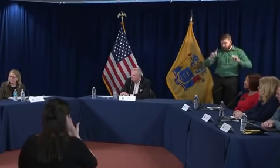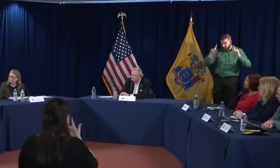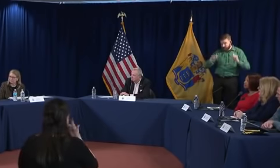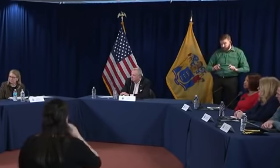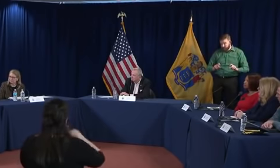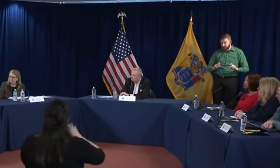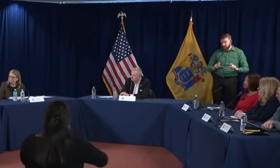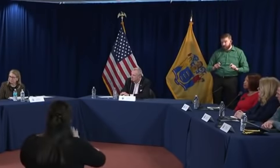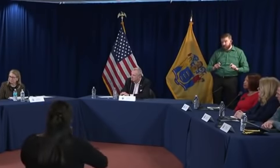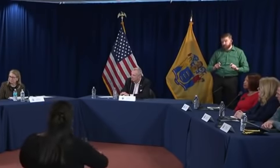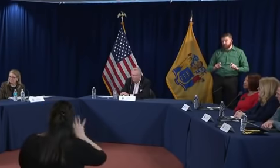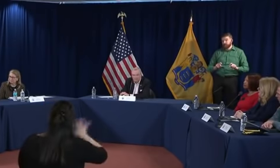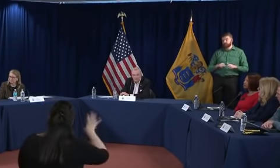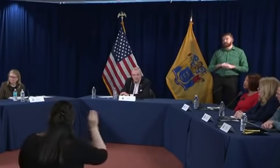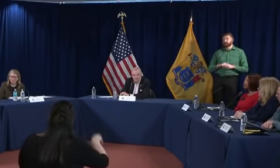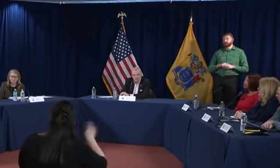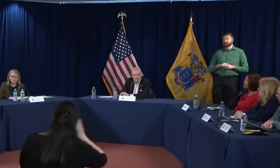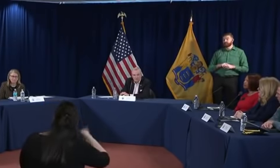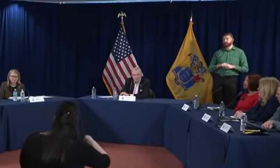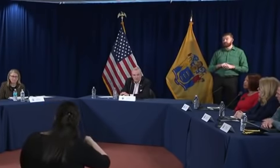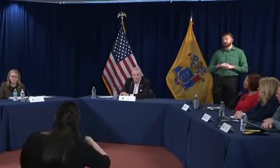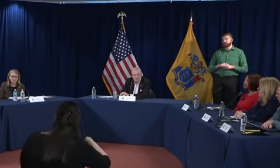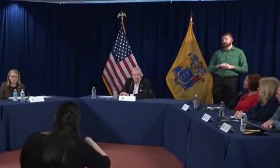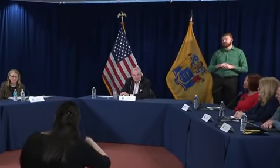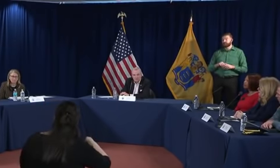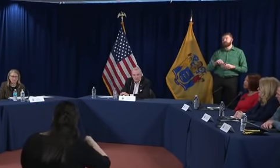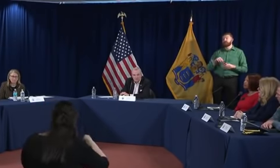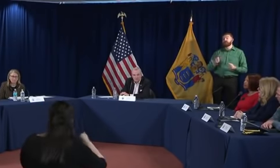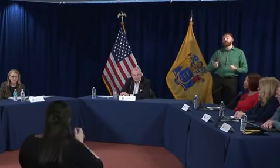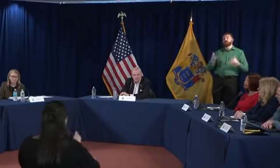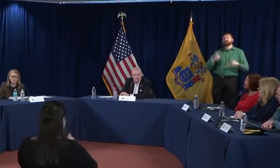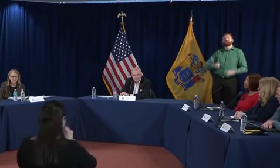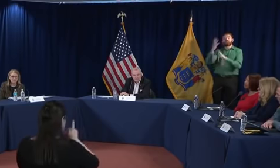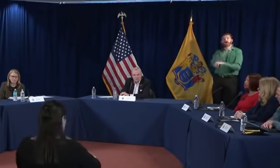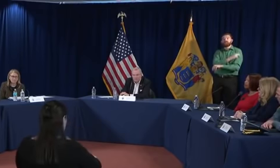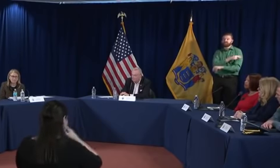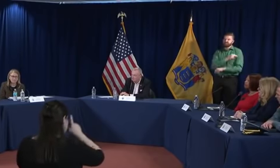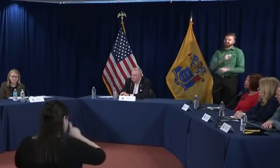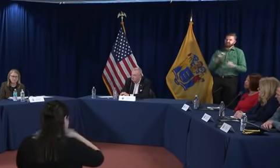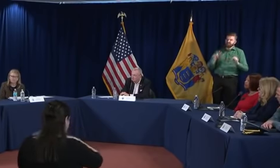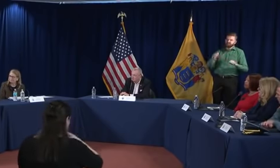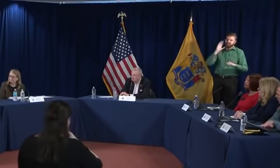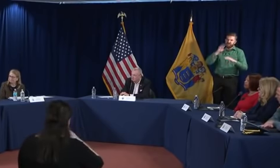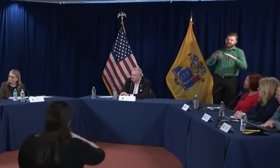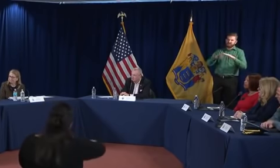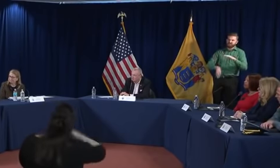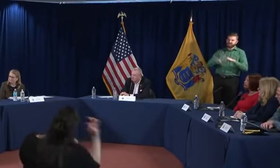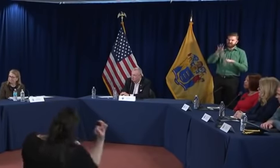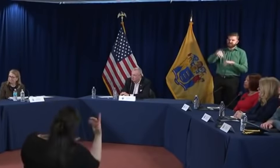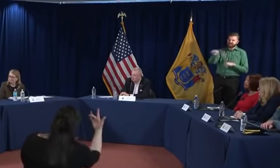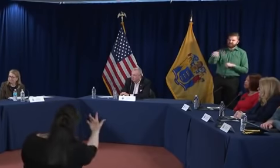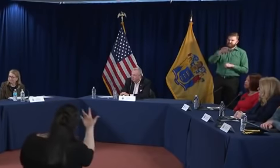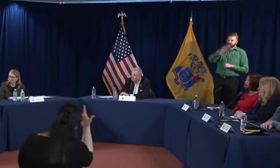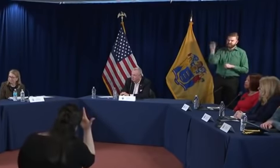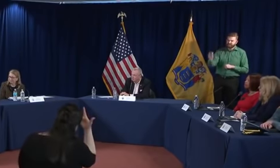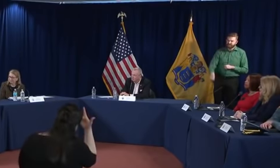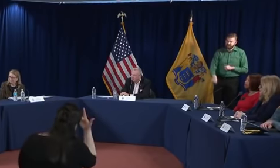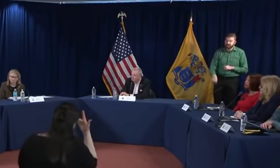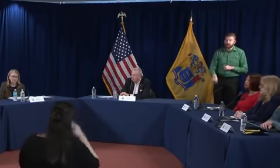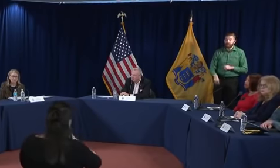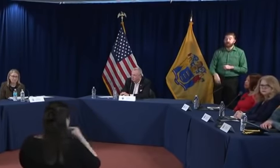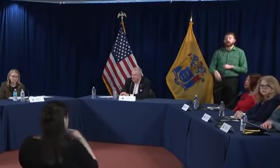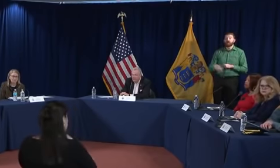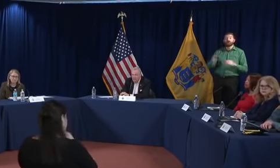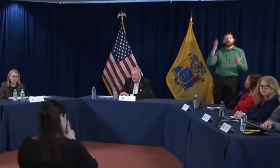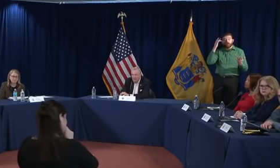remember that early on we've been testing mostly people who have been the sickest to begin with. So that doesn't mean that 55% of everybody gets sick with this will end